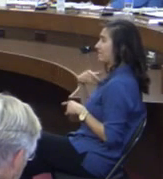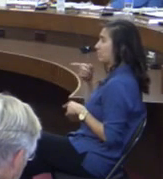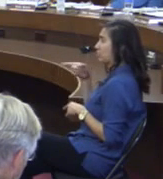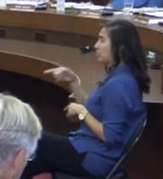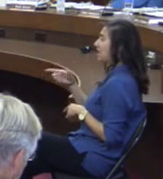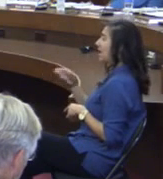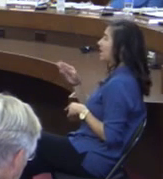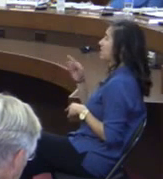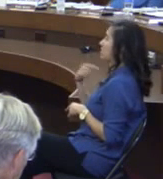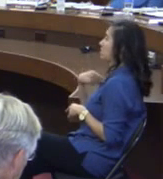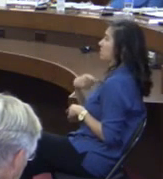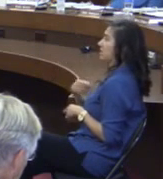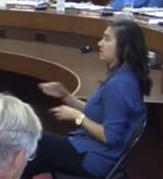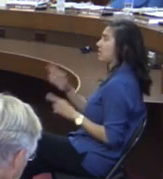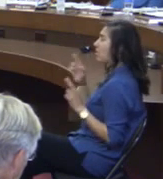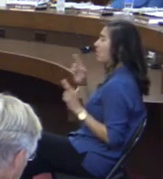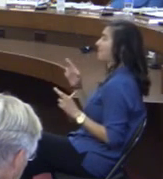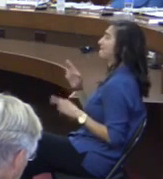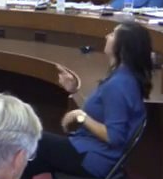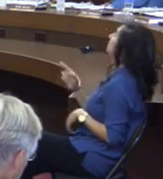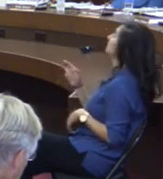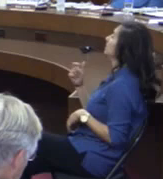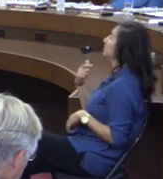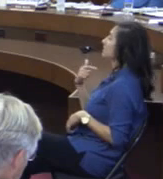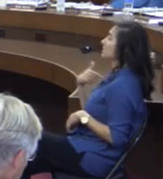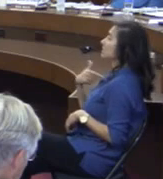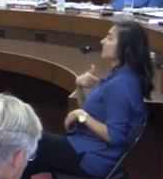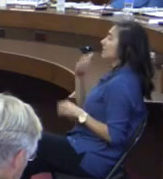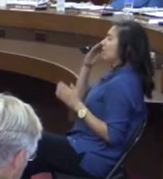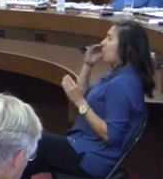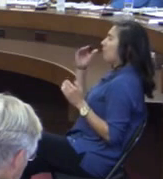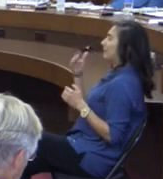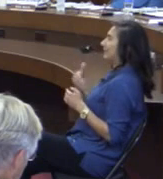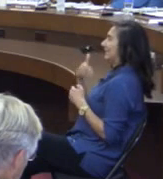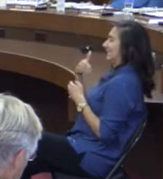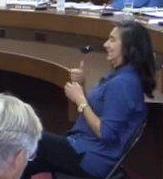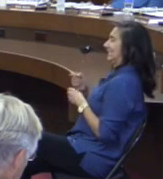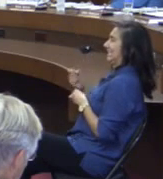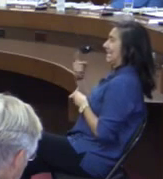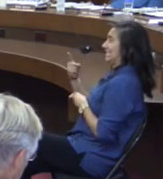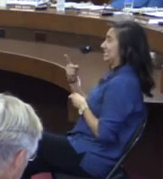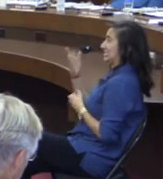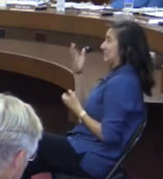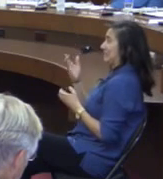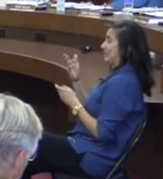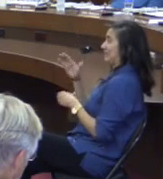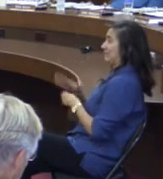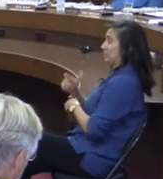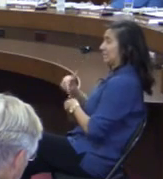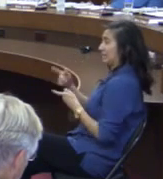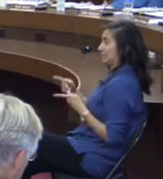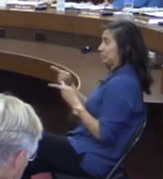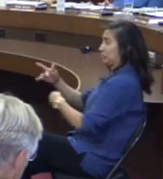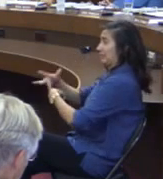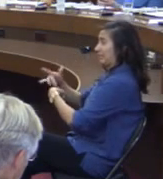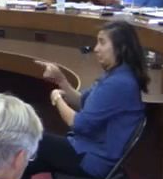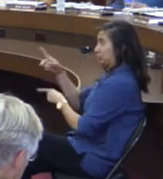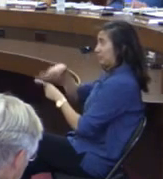and we hope that when we eventually, hopefully next year, get a full-time position, she will reapply. So this is Emily